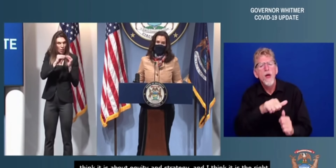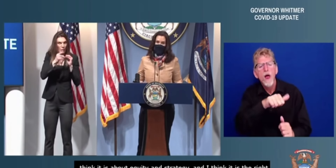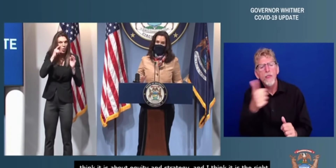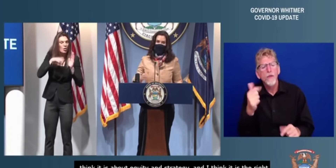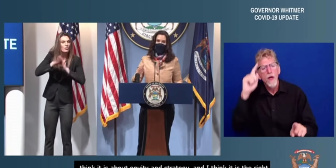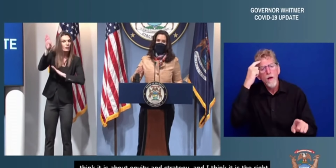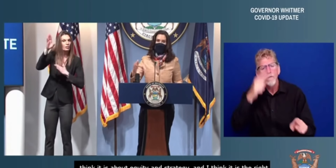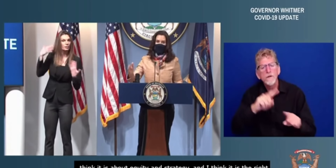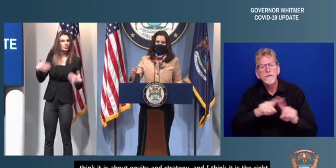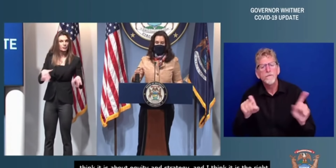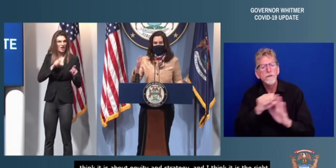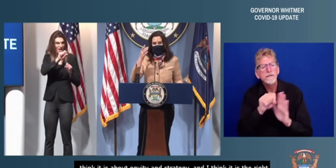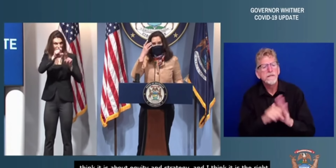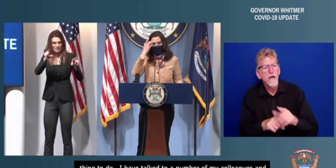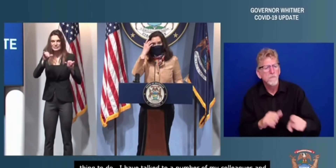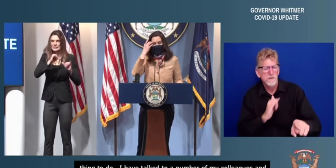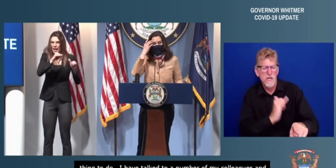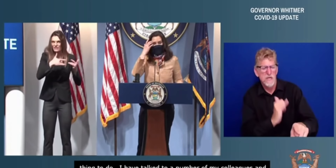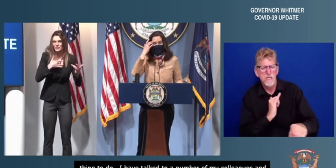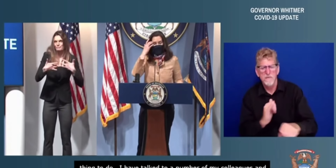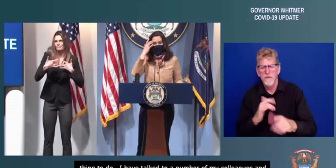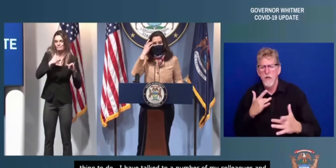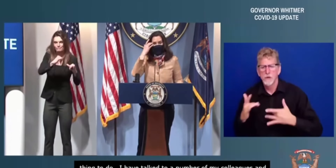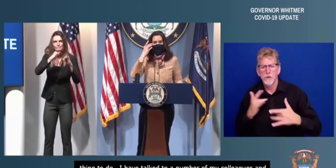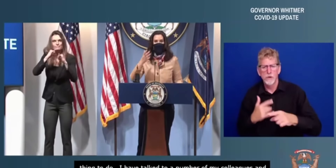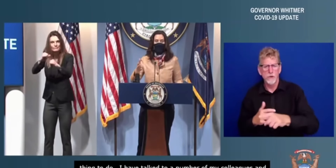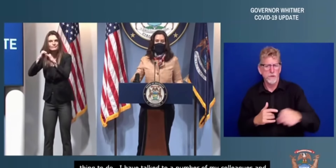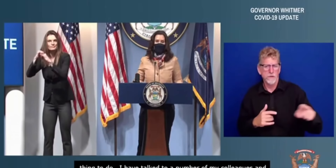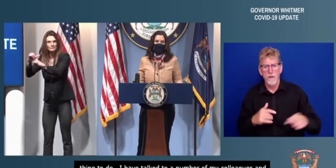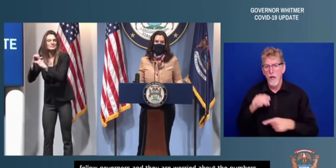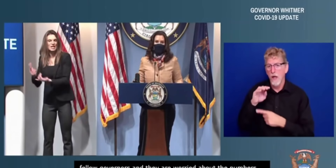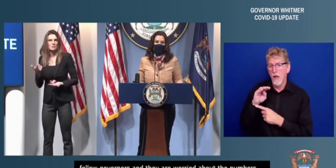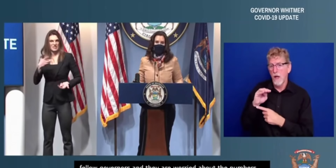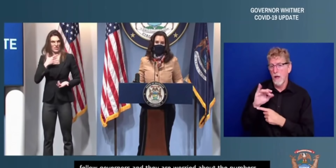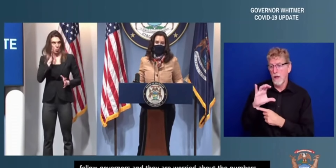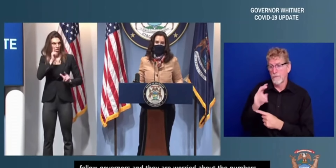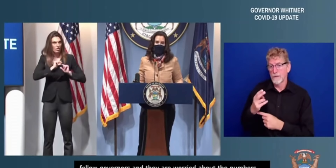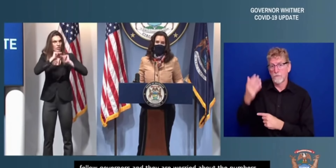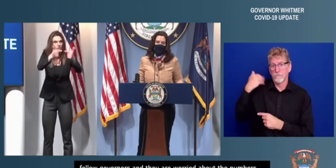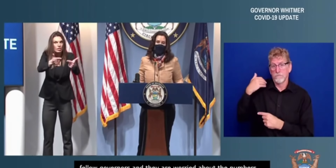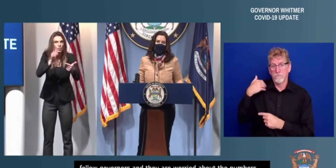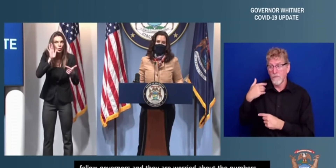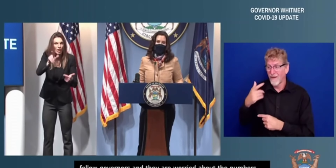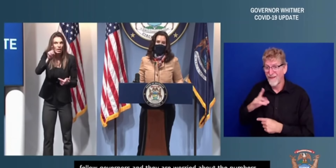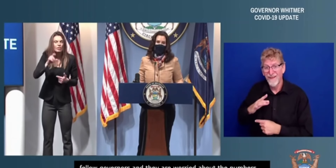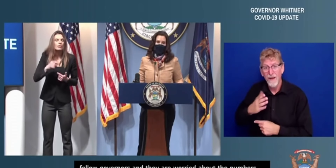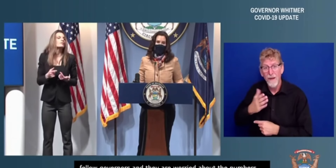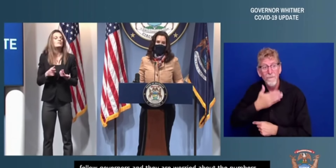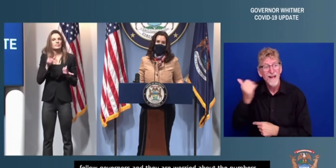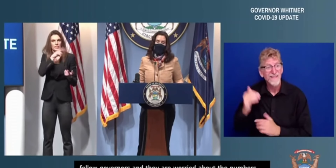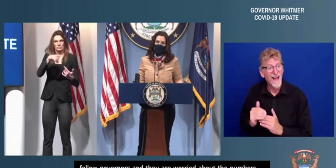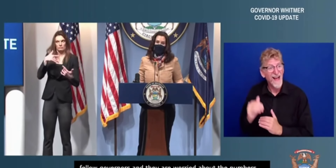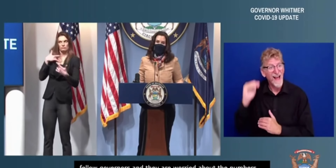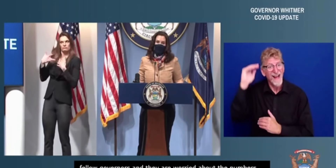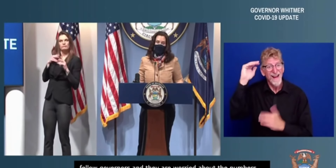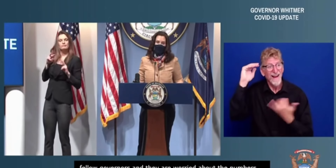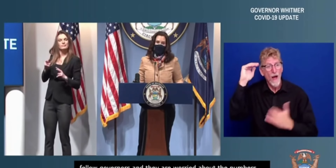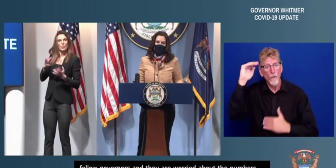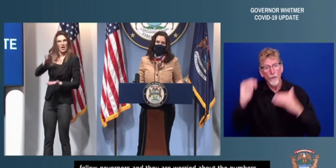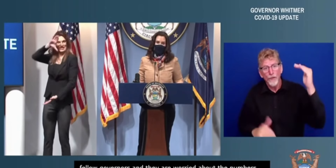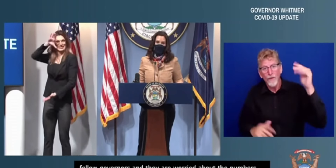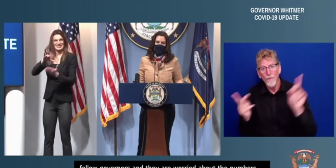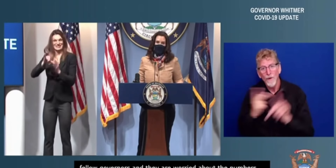Michigan often has been on the front end of these surges, and that could be the case here, and that's why it's so important that we